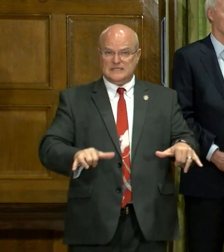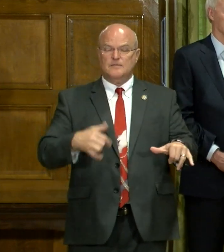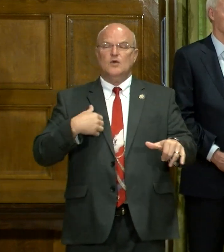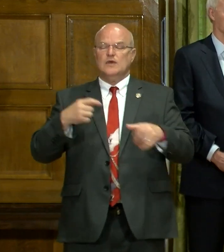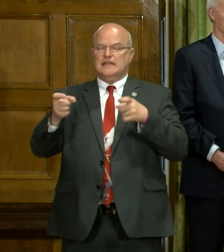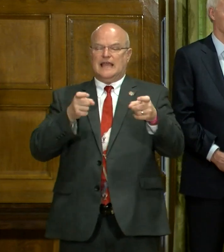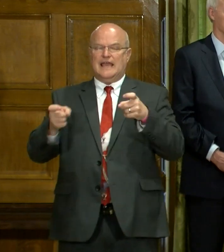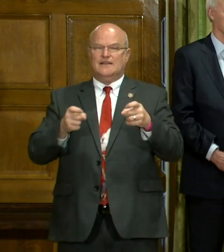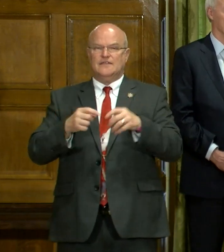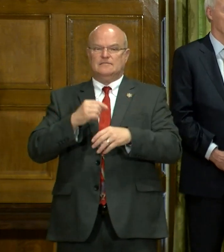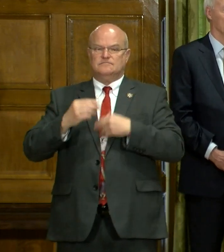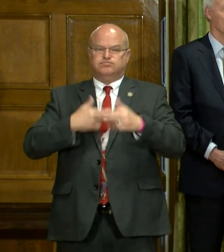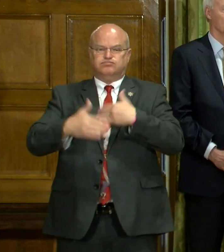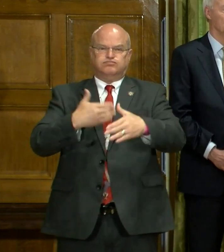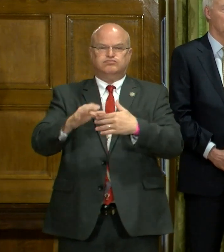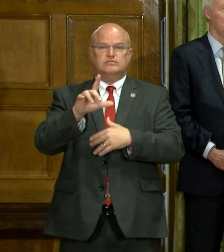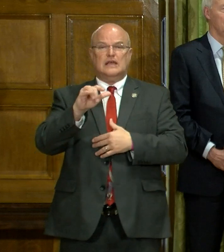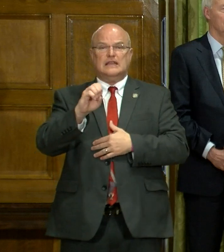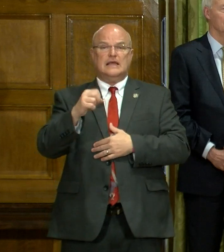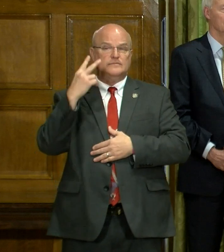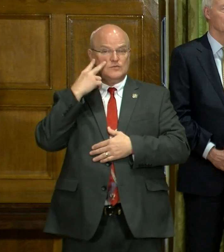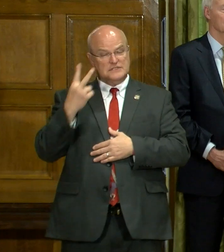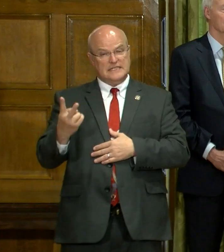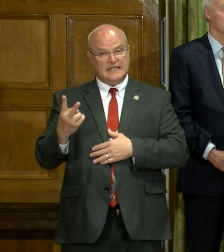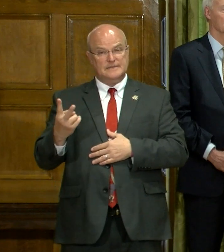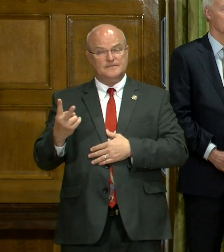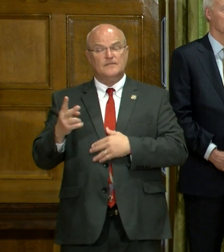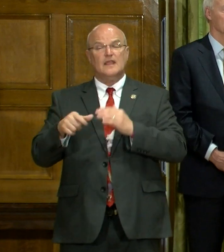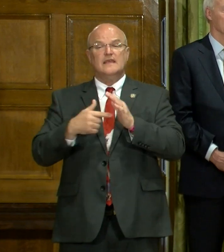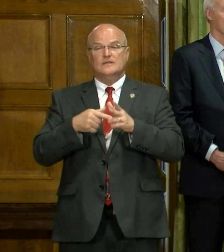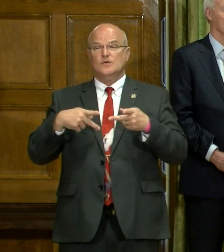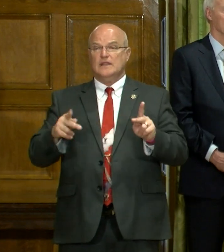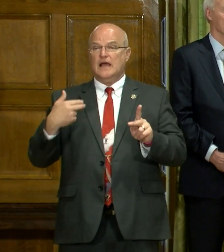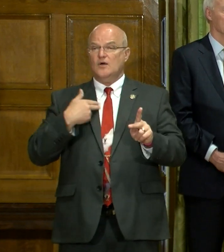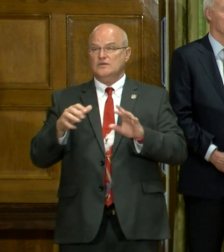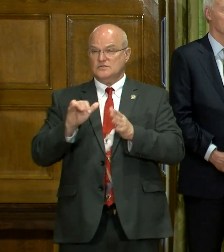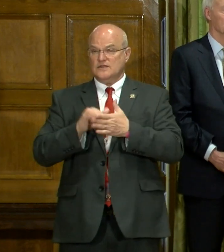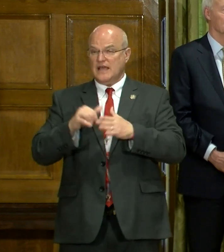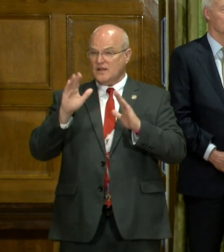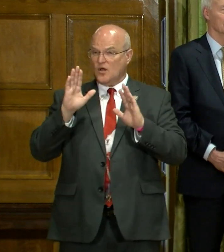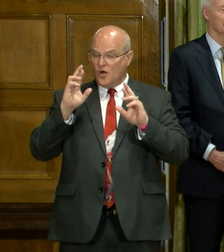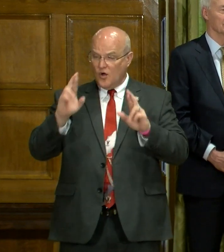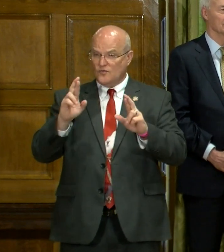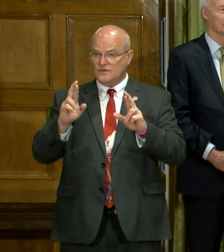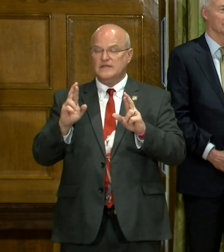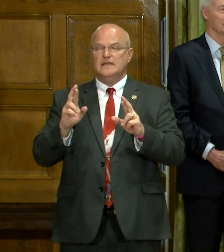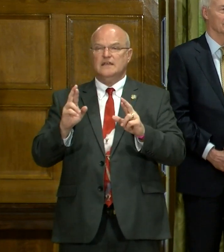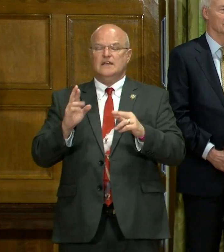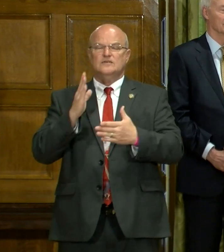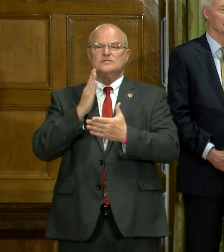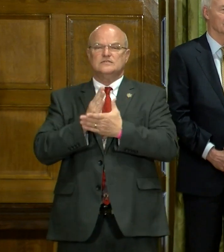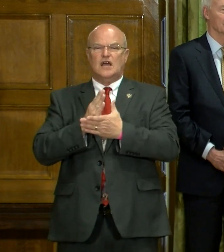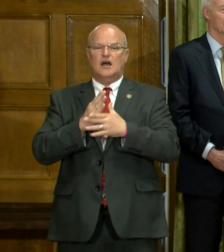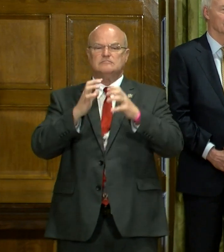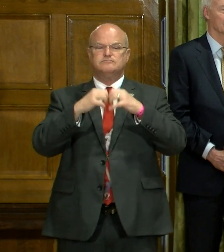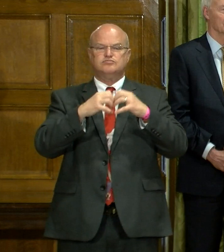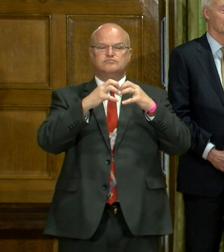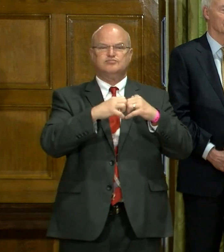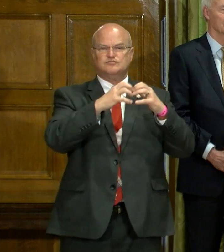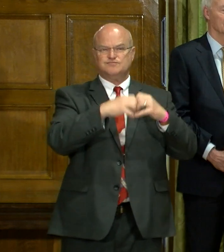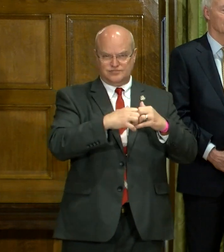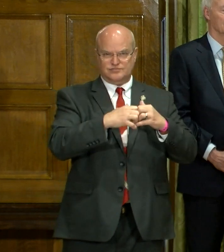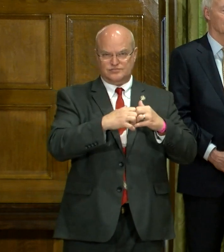handle that additional rush of claims that we're seeing. And this is going to allow us to do that. Hopefully it'll stop from any intermittent crashes that have